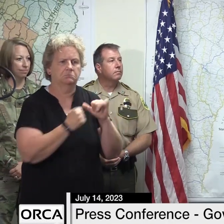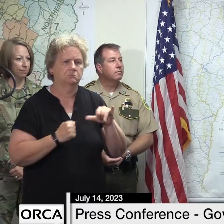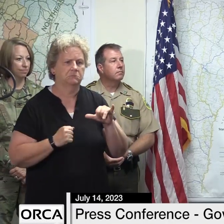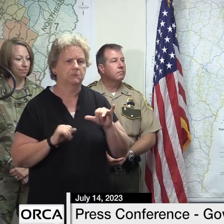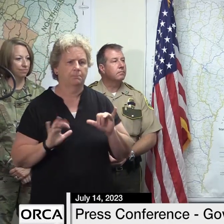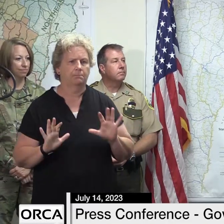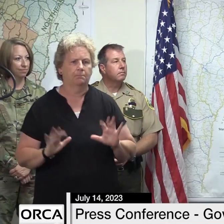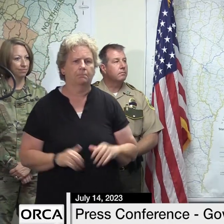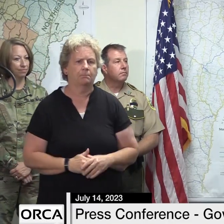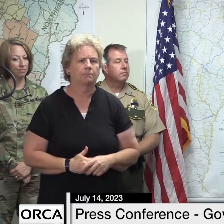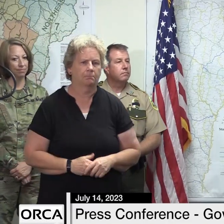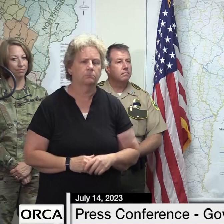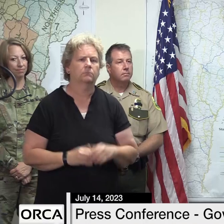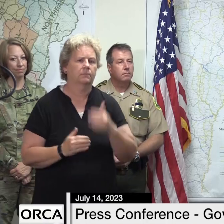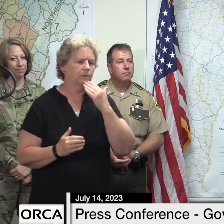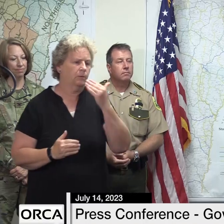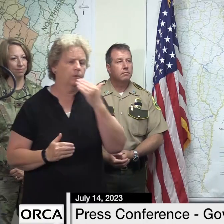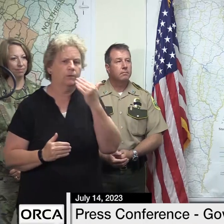Thank you.